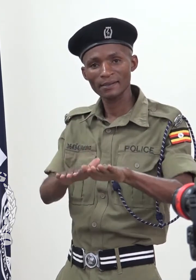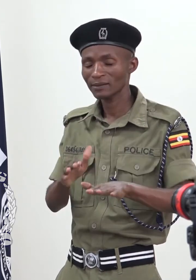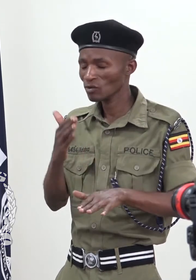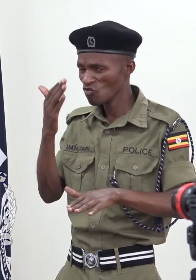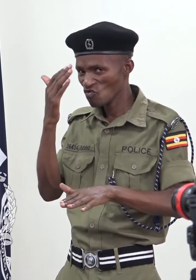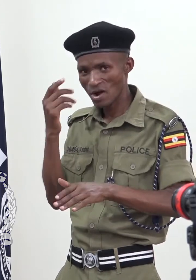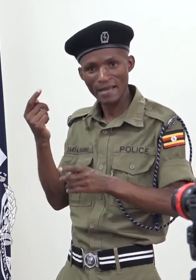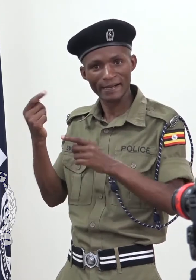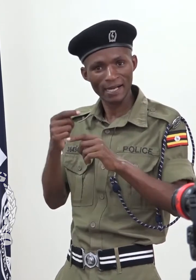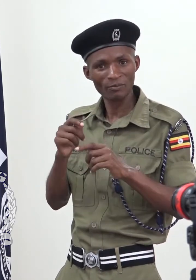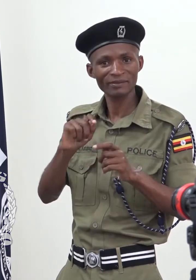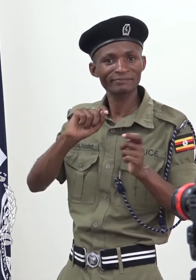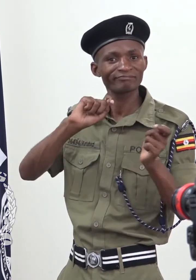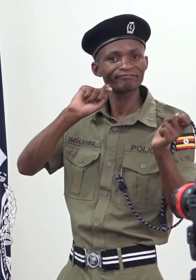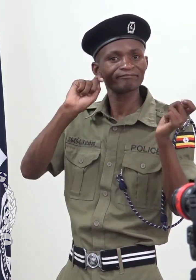come with something contrary?